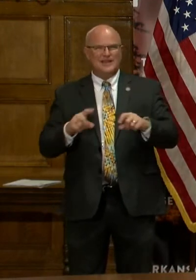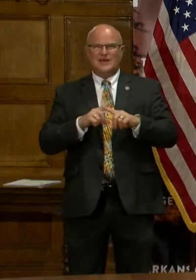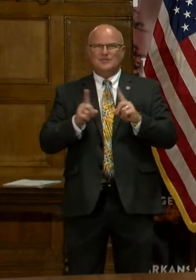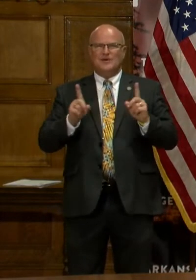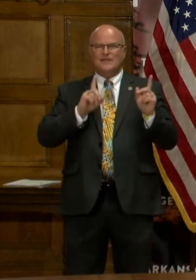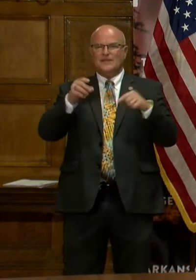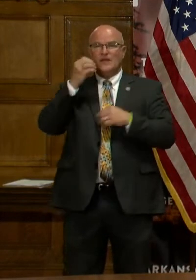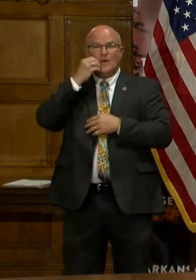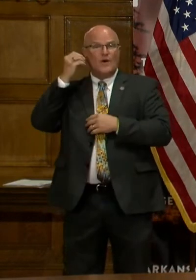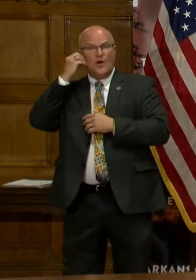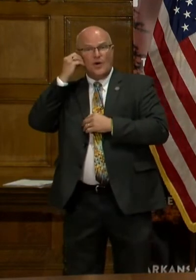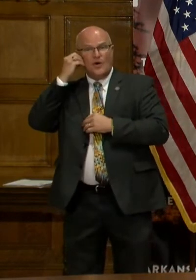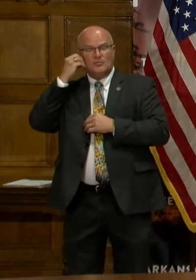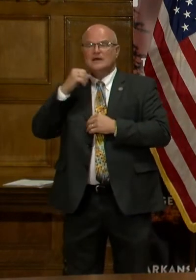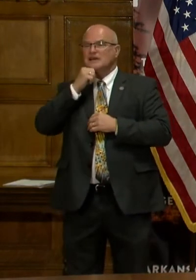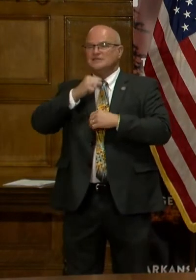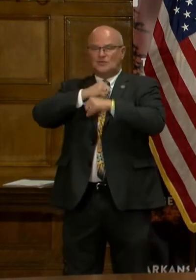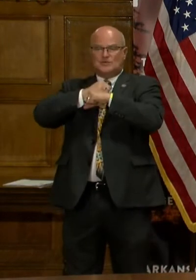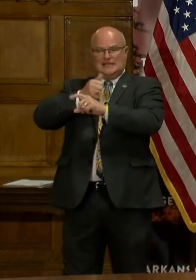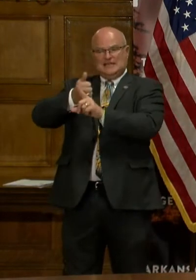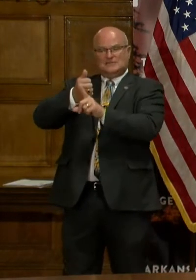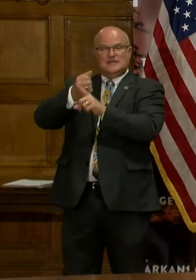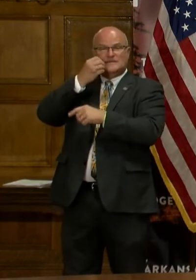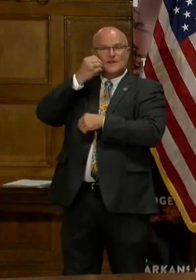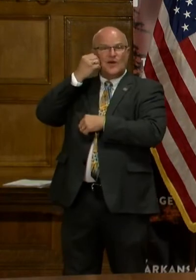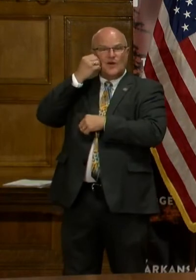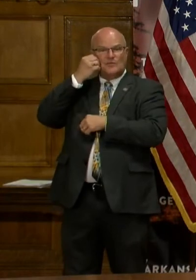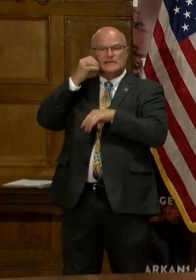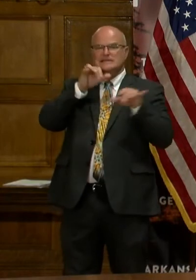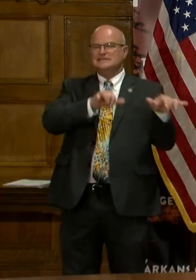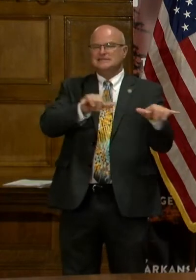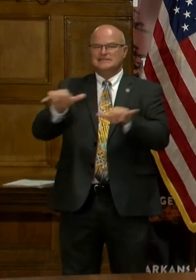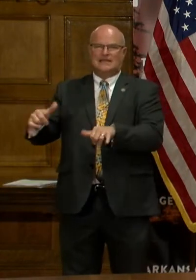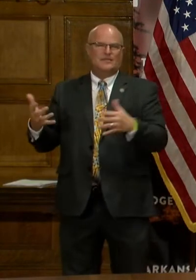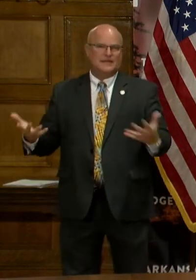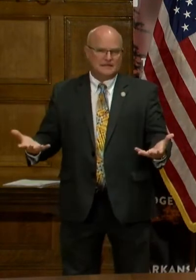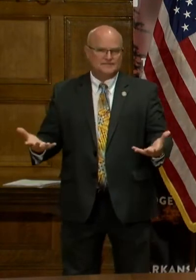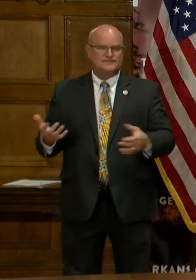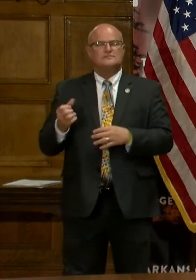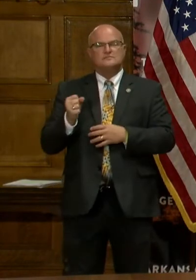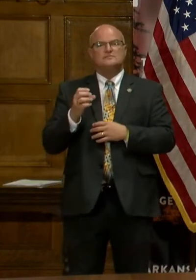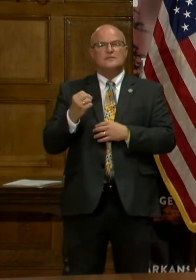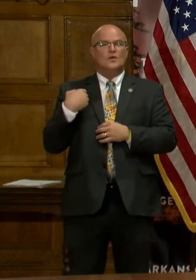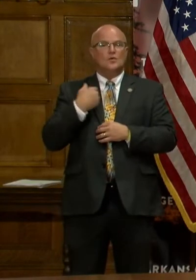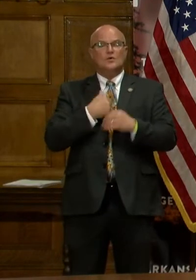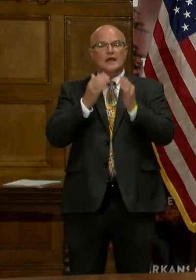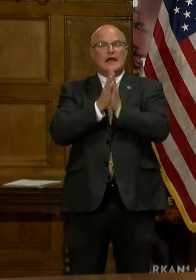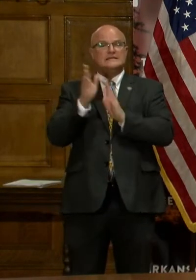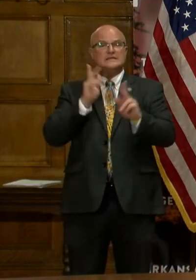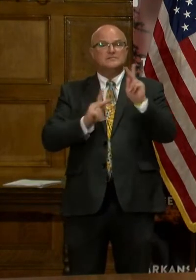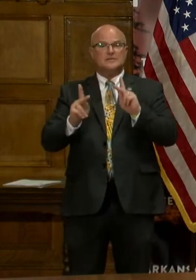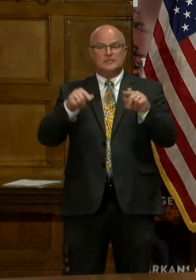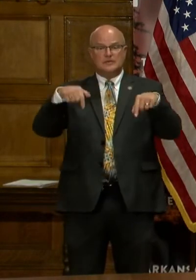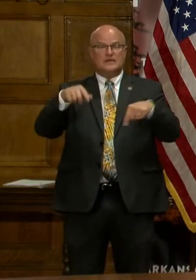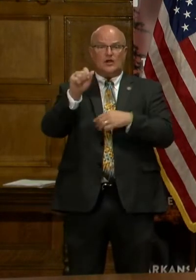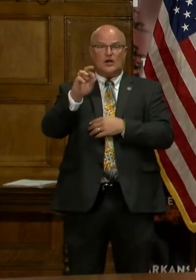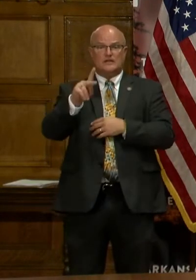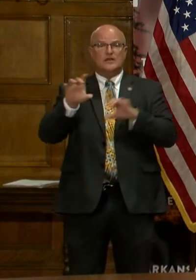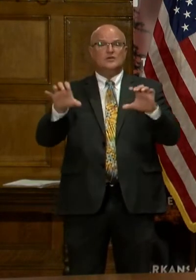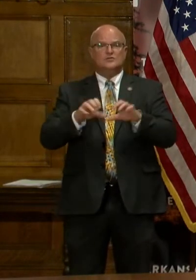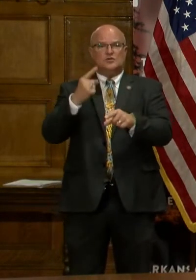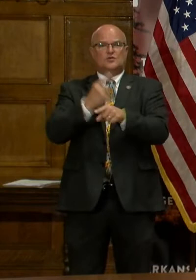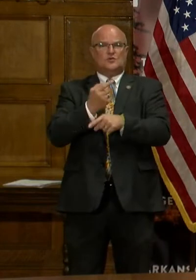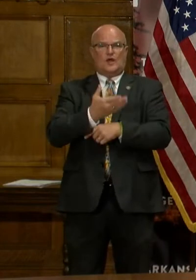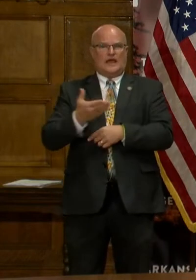if they go home and they don't protect themselves there, you've got the same issue. And so we're asking Arkansans to do the